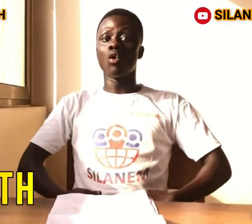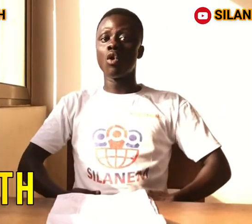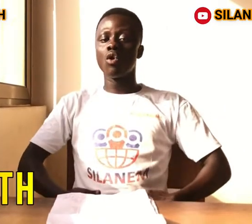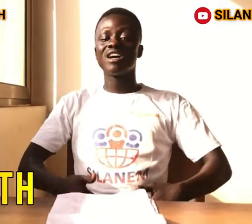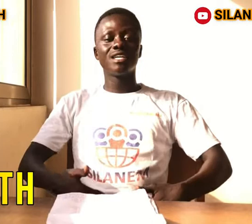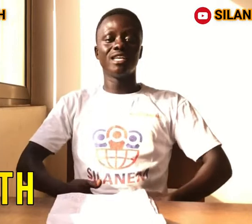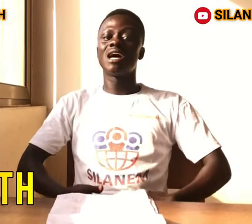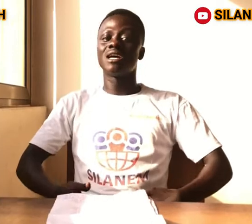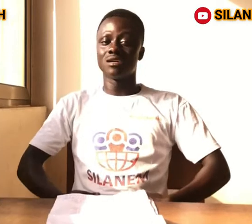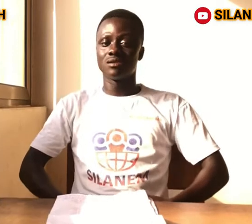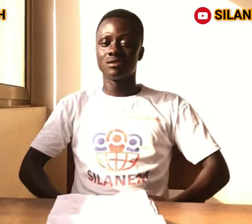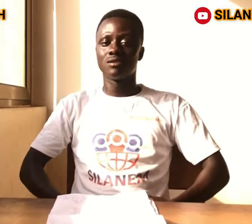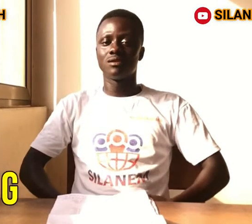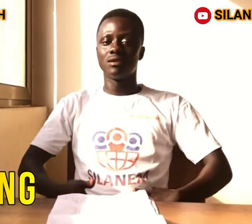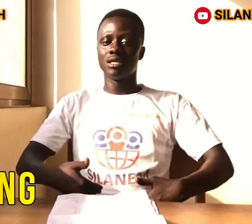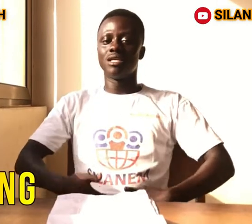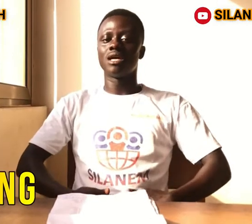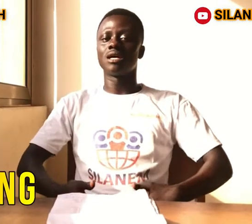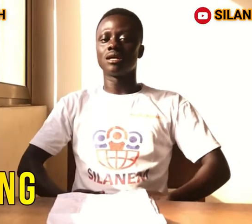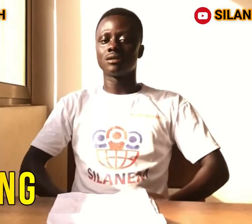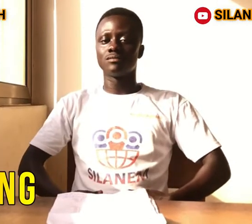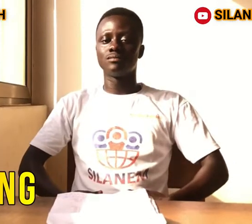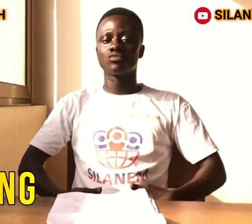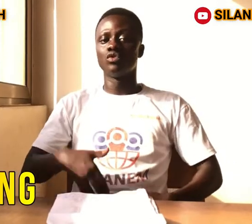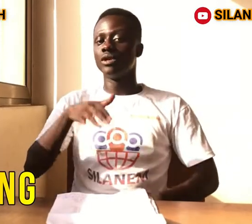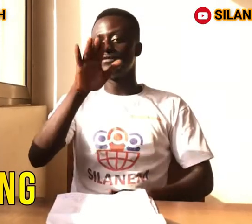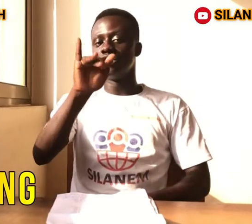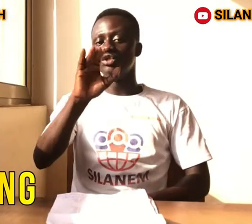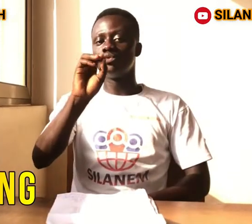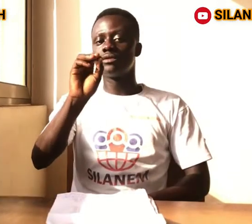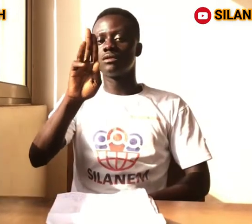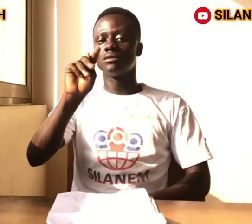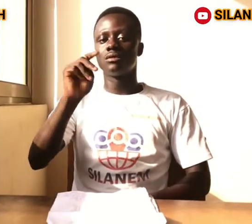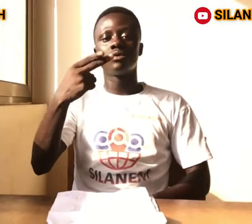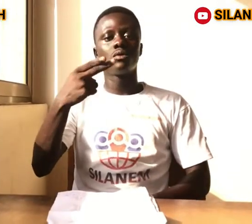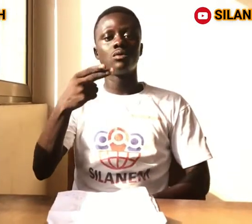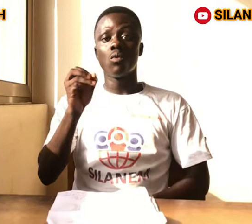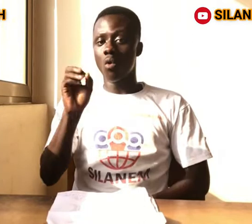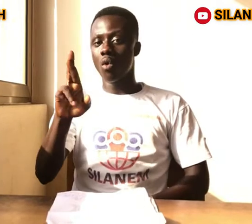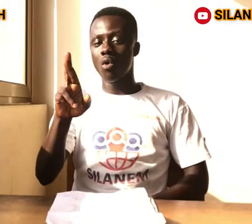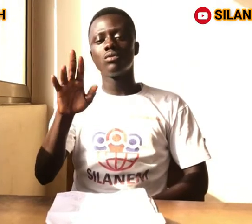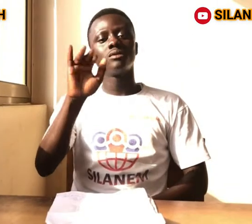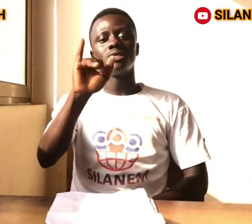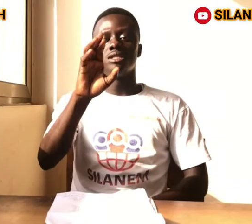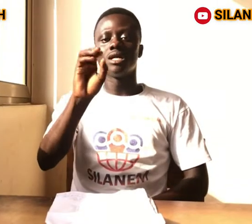or young, young. We have the youth, or